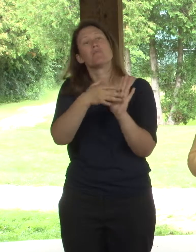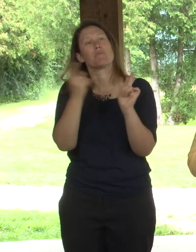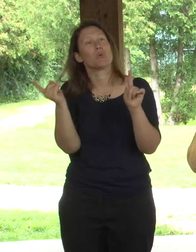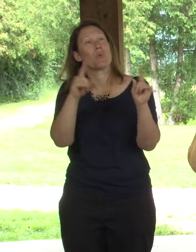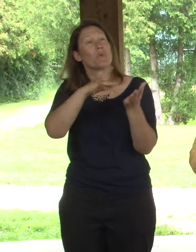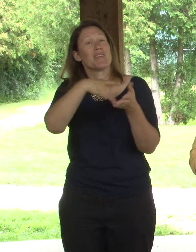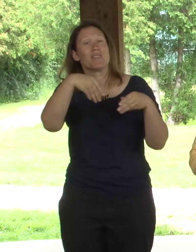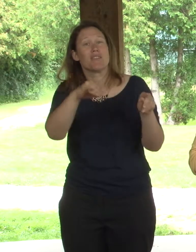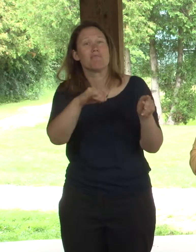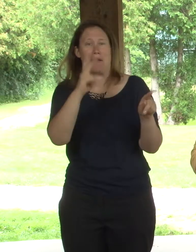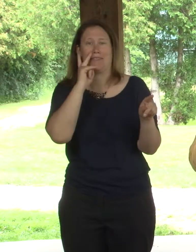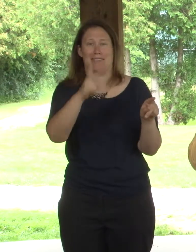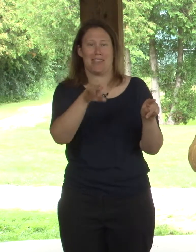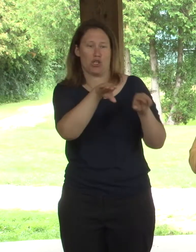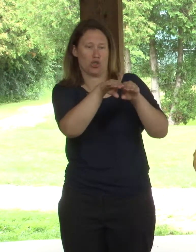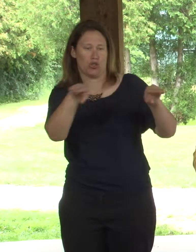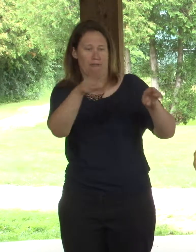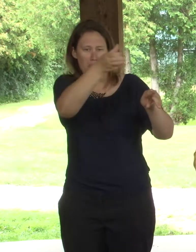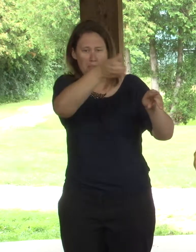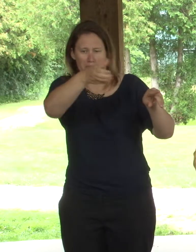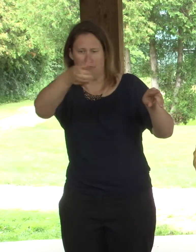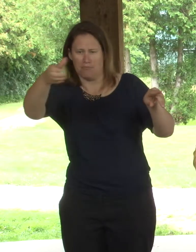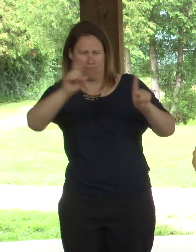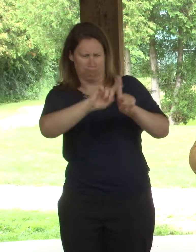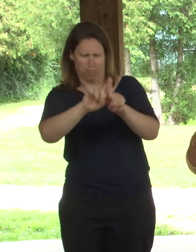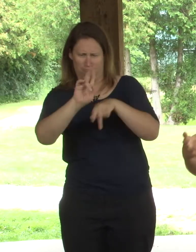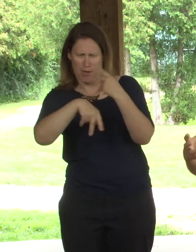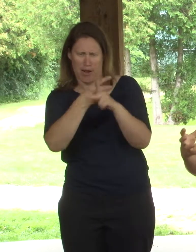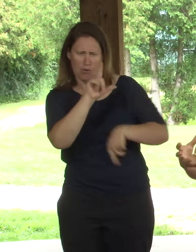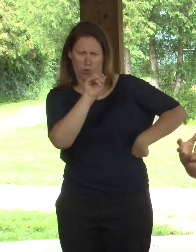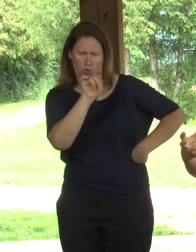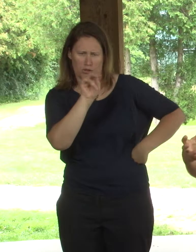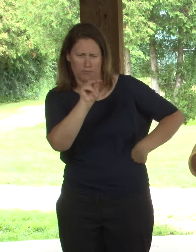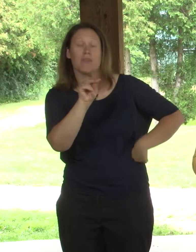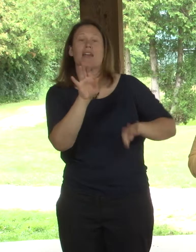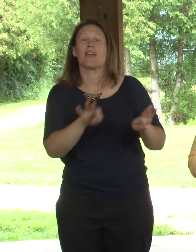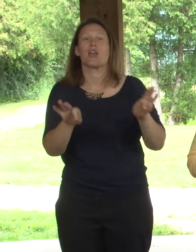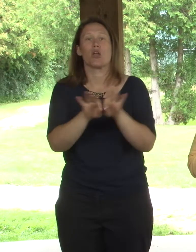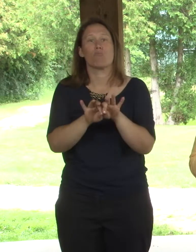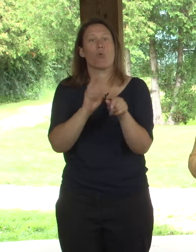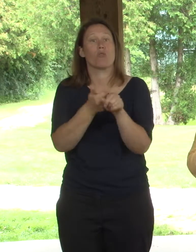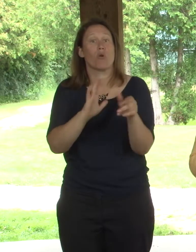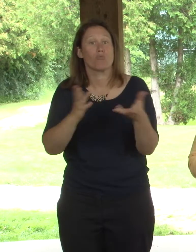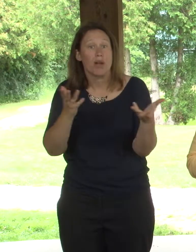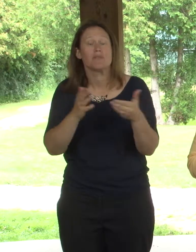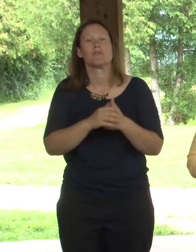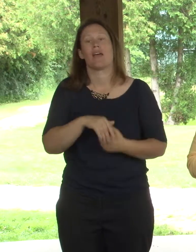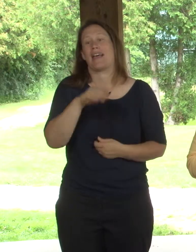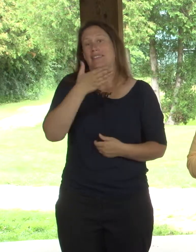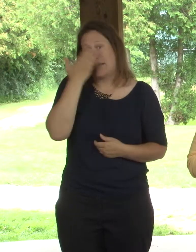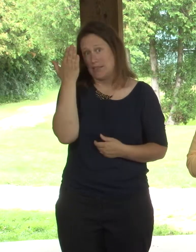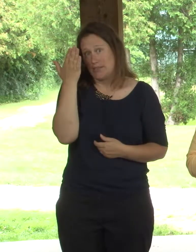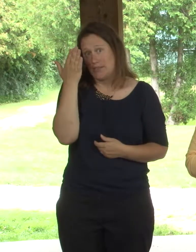The key things are avoid the alcohols and avoid the scents. And if you can get as plain as possible with things that you're applying